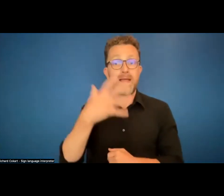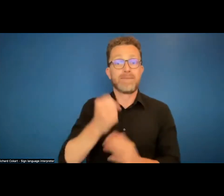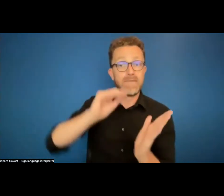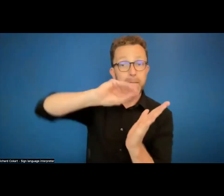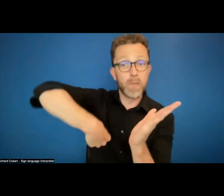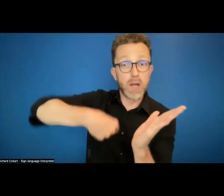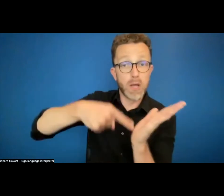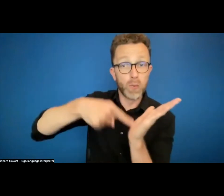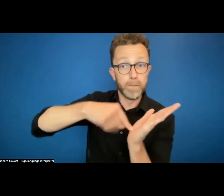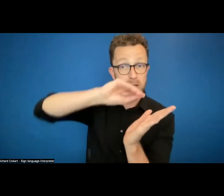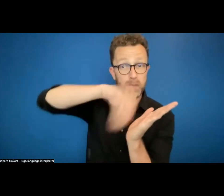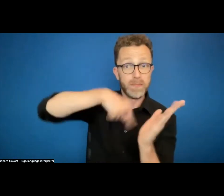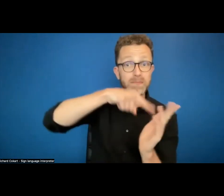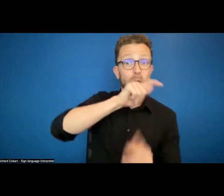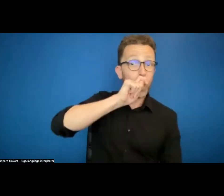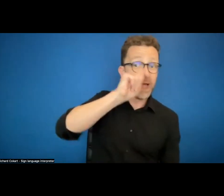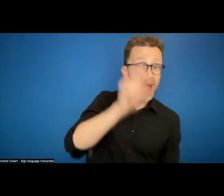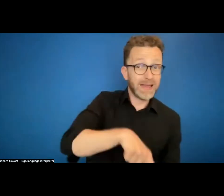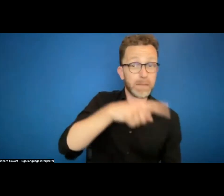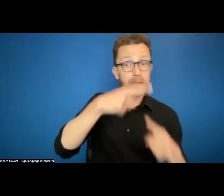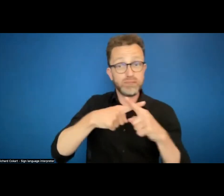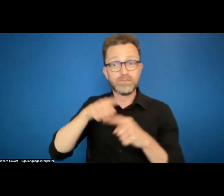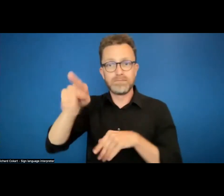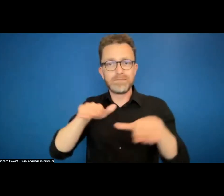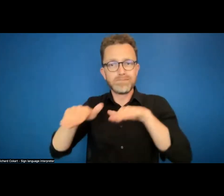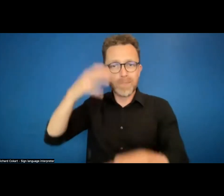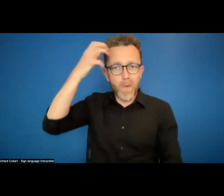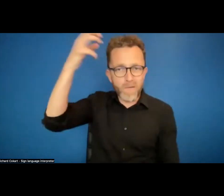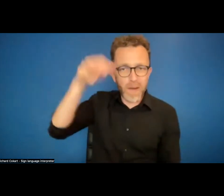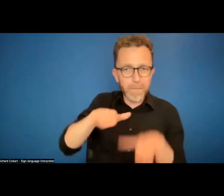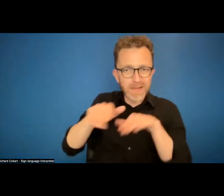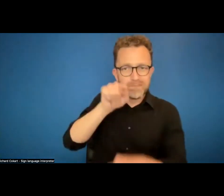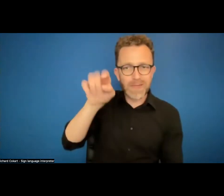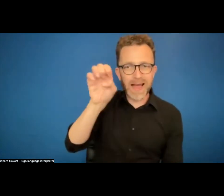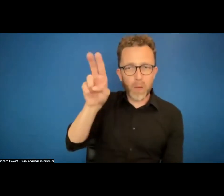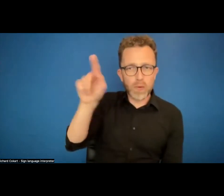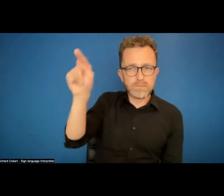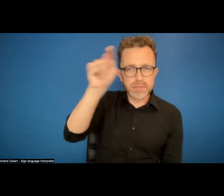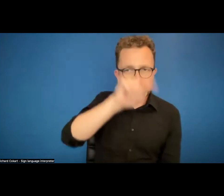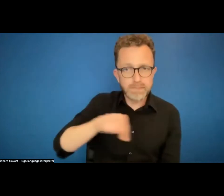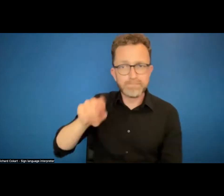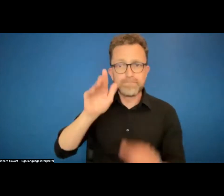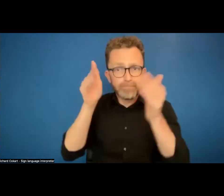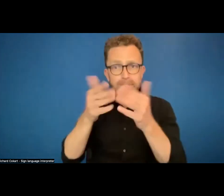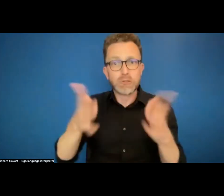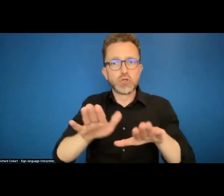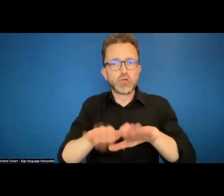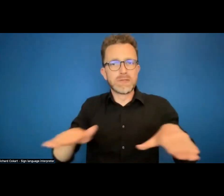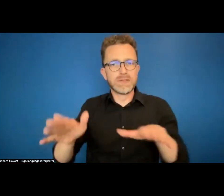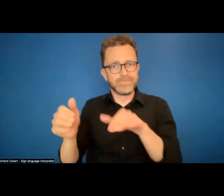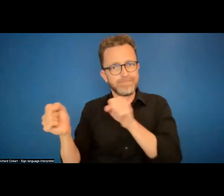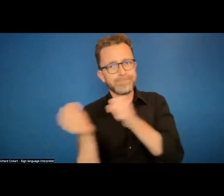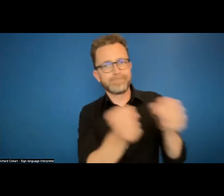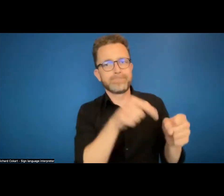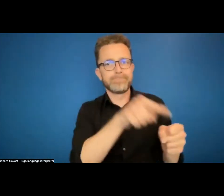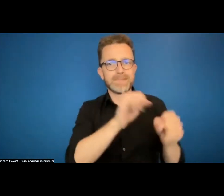vulnerable situations and face many breaches of human rights. I will stop there and give the floor